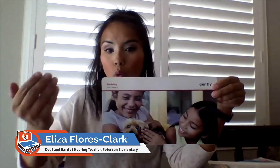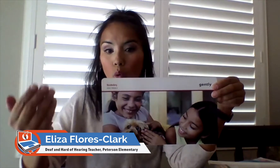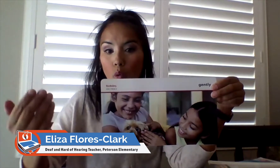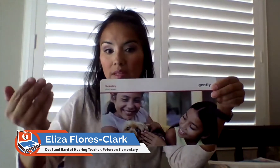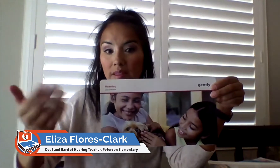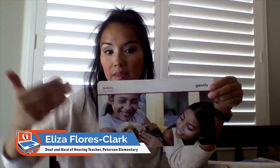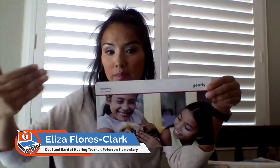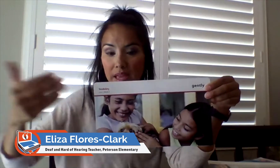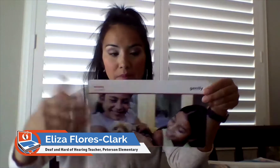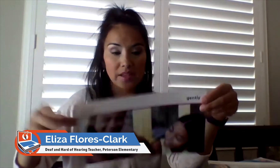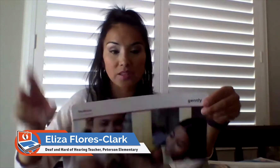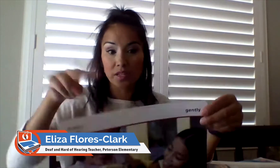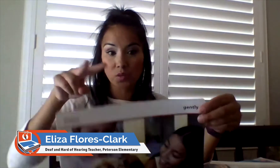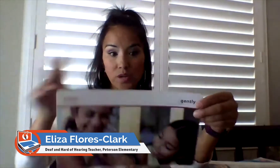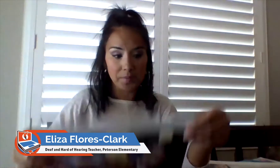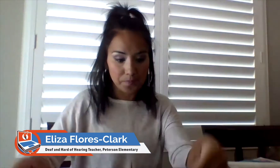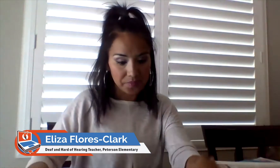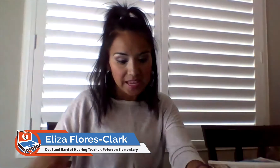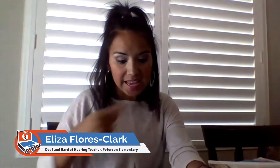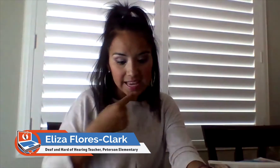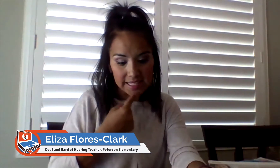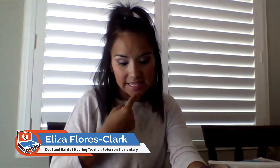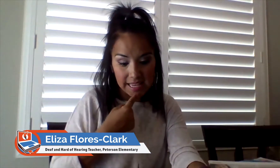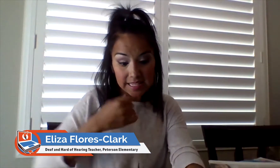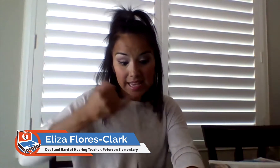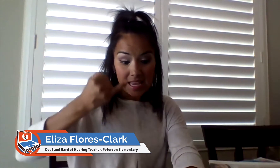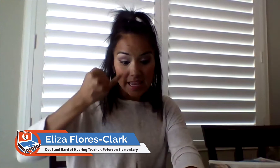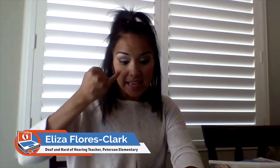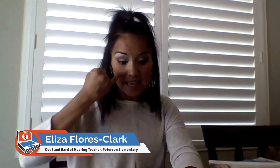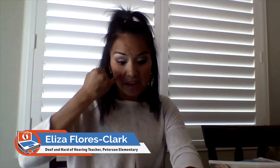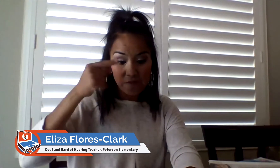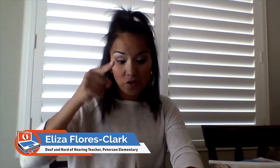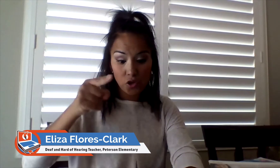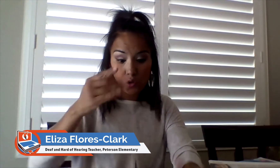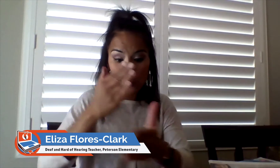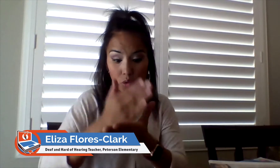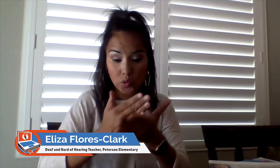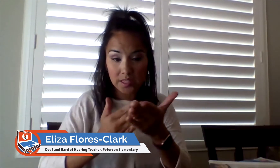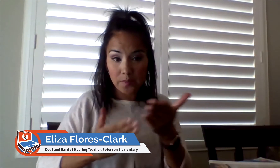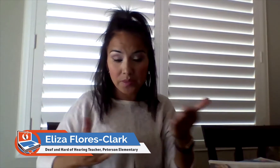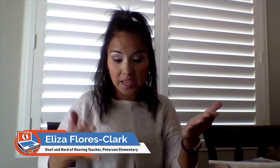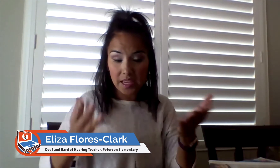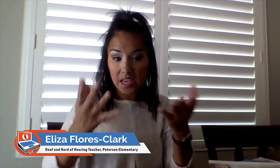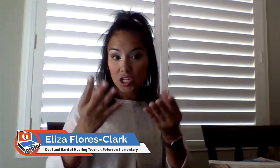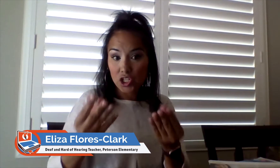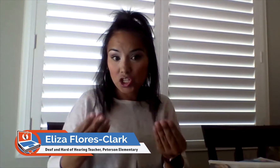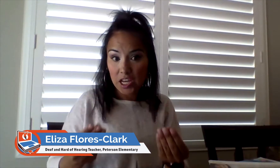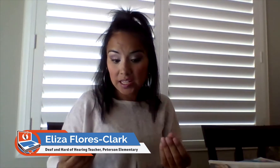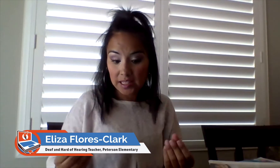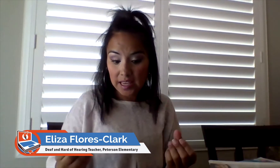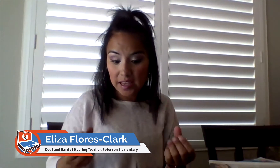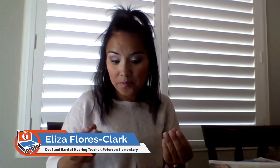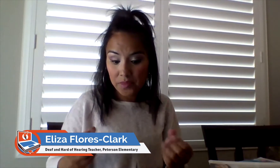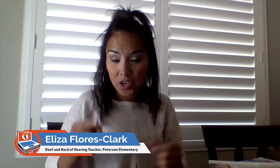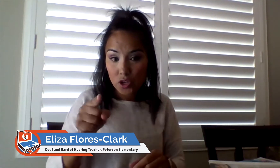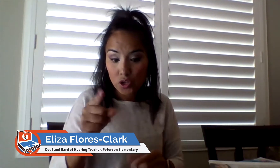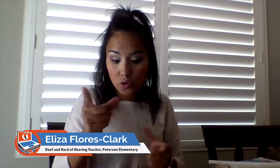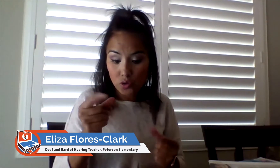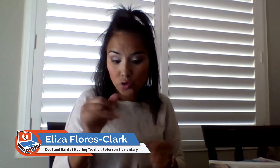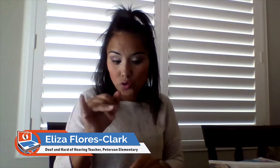hold the baby. So let's read. It says, if you do something gently, you do